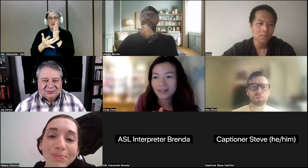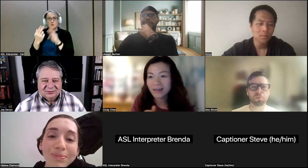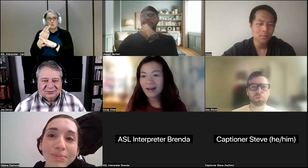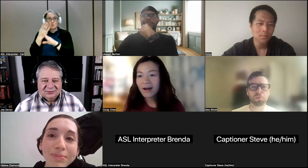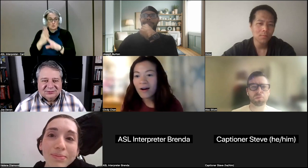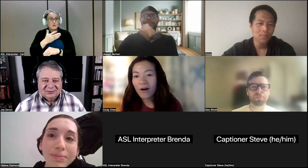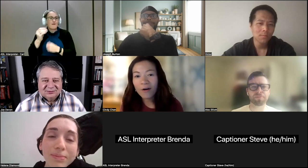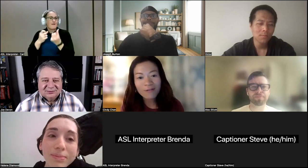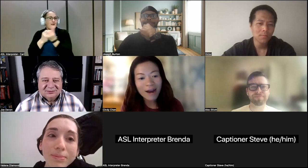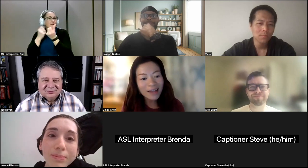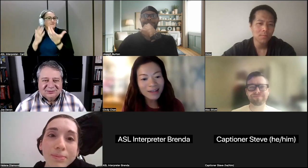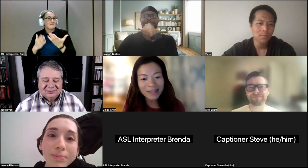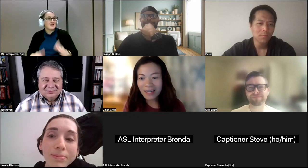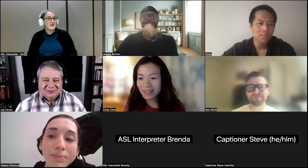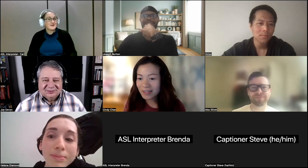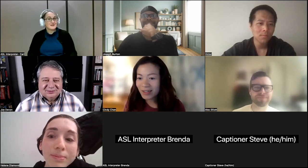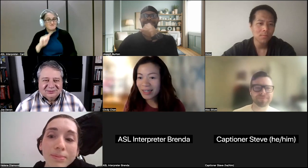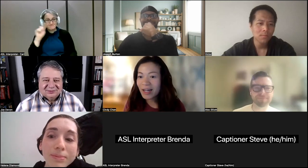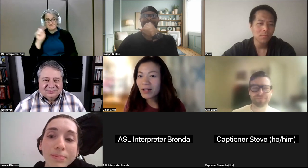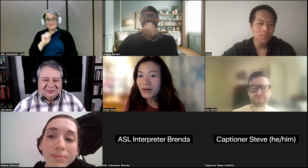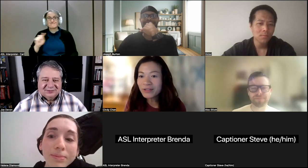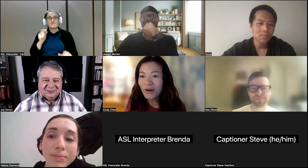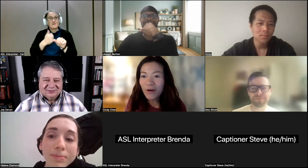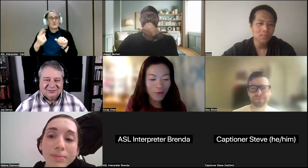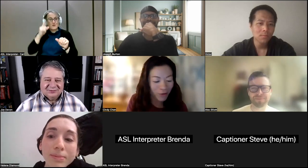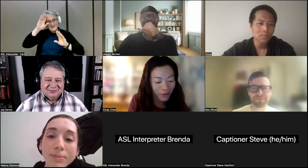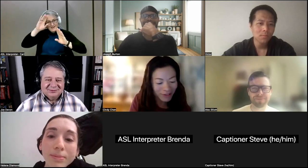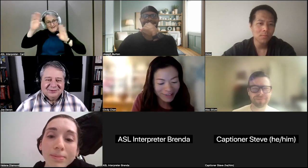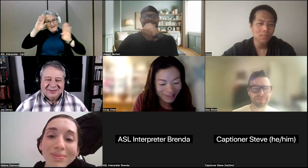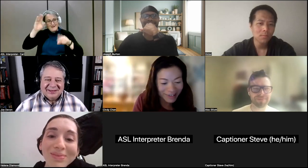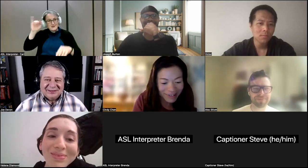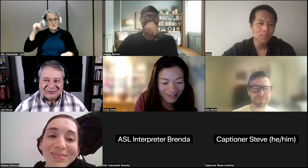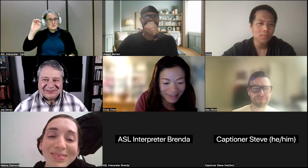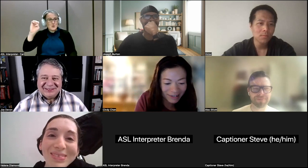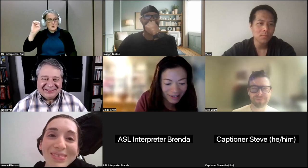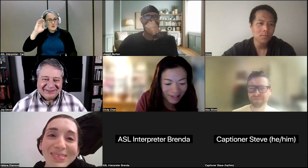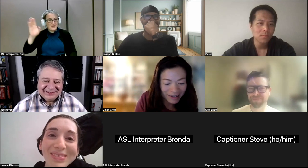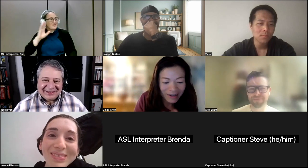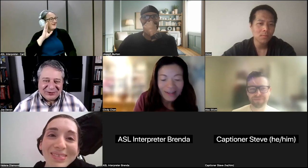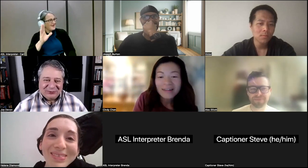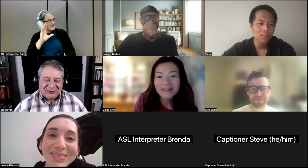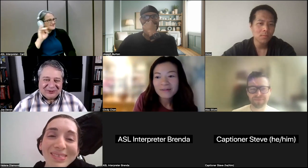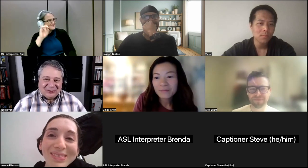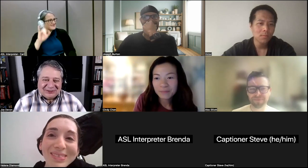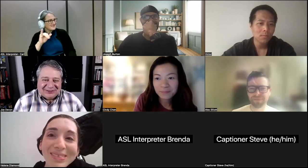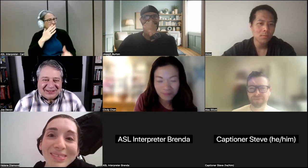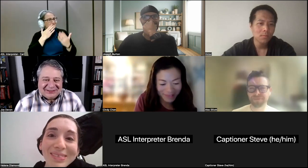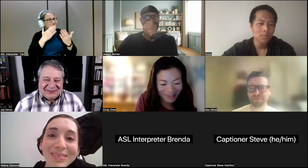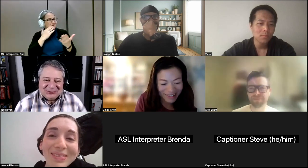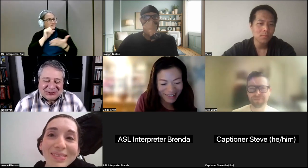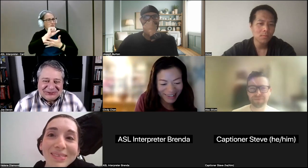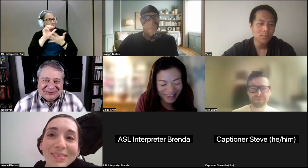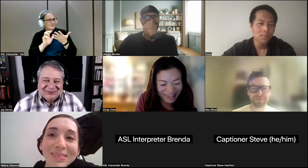advocate. All right, let's get started. Hello, Joe. Hello, Cindy. Thank you for all those